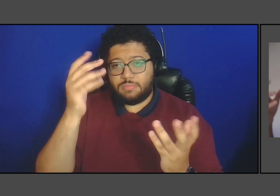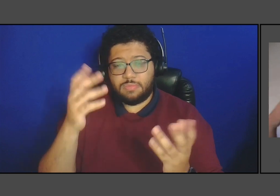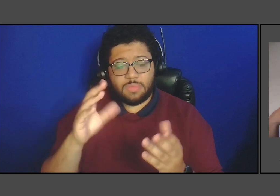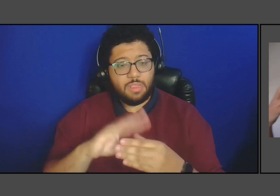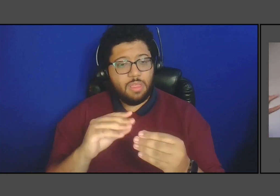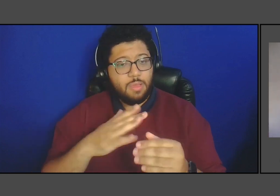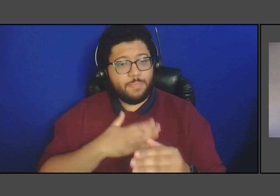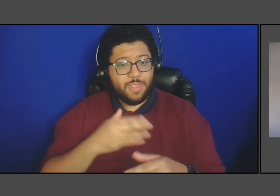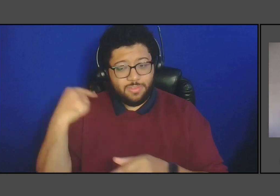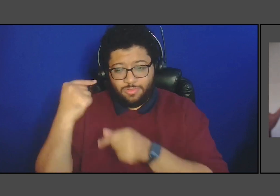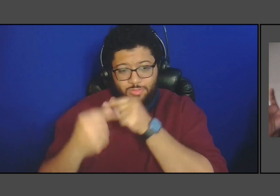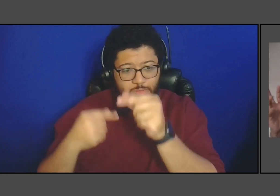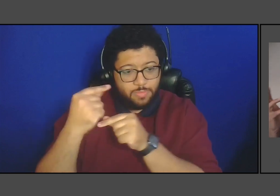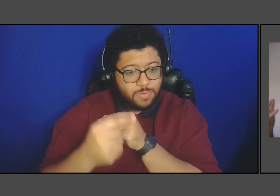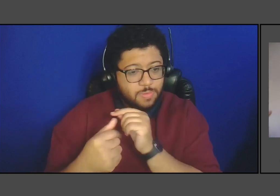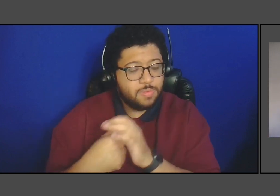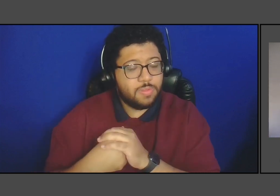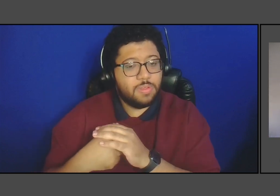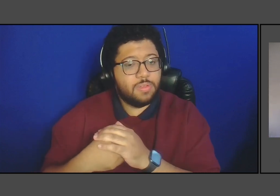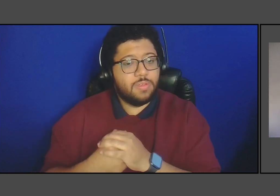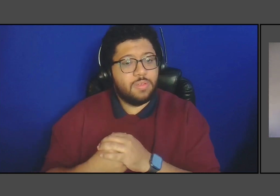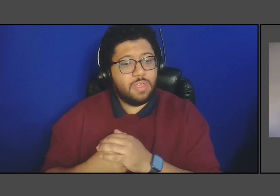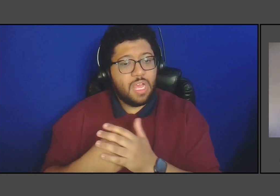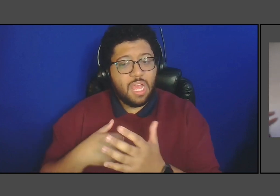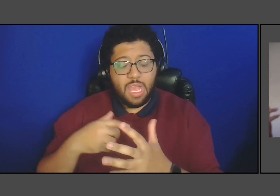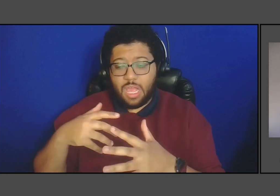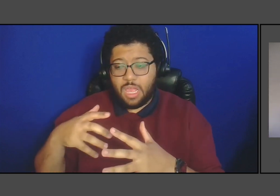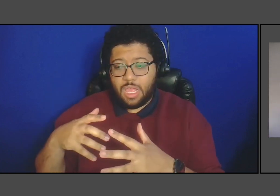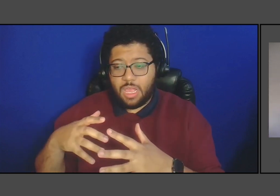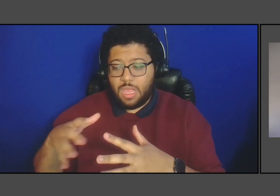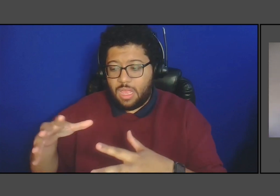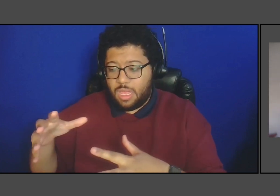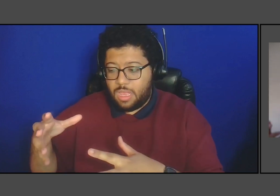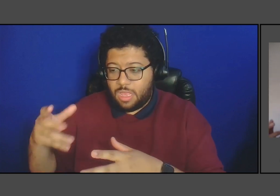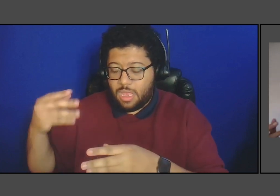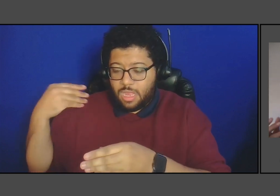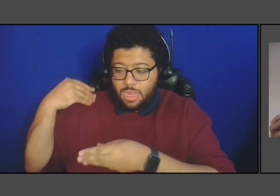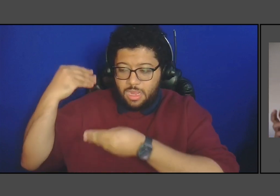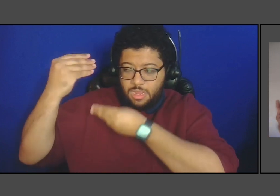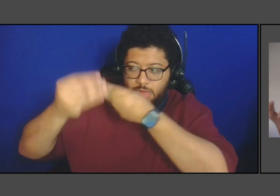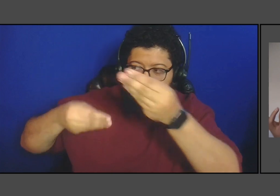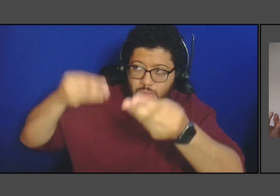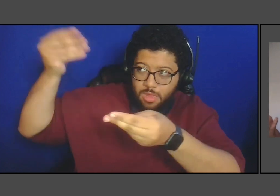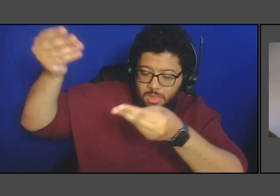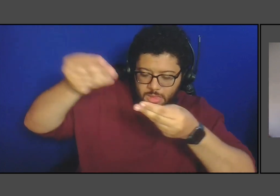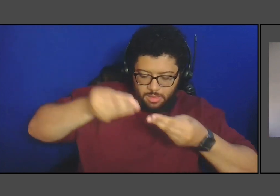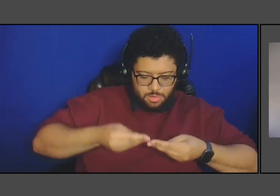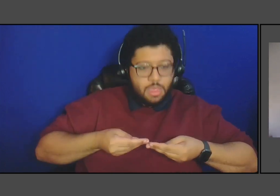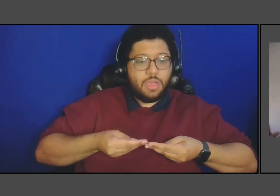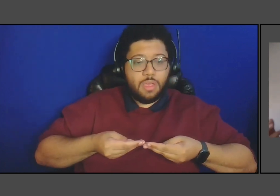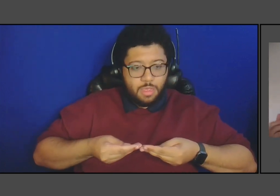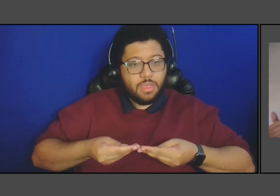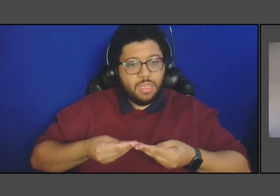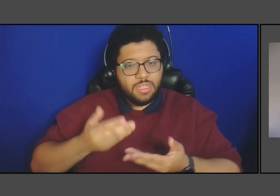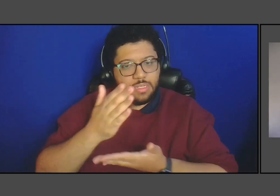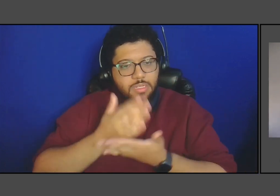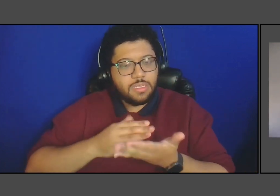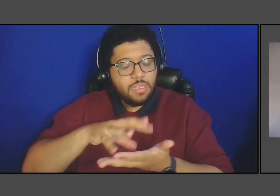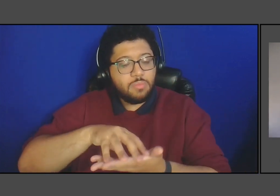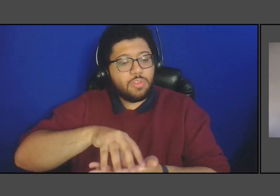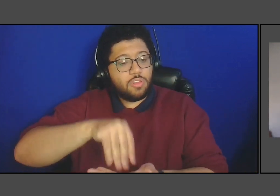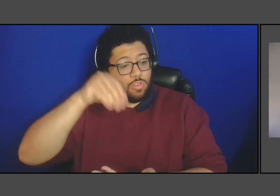I inherited some of the early learnings from the early Chicano cinema, you know, like